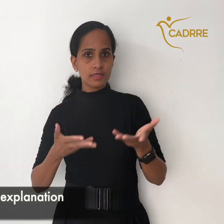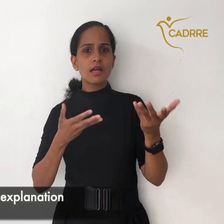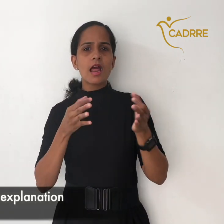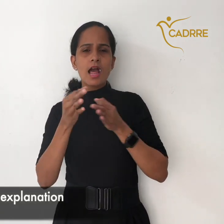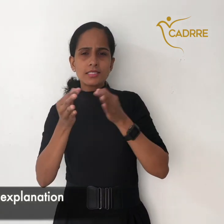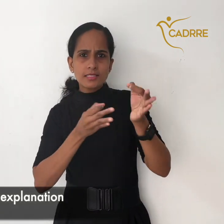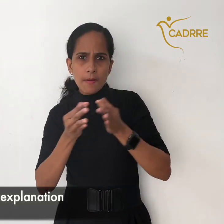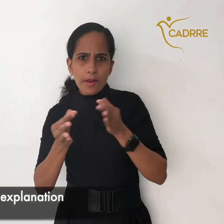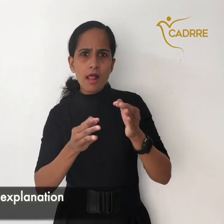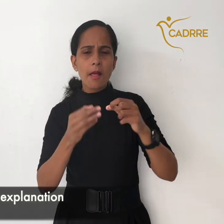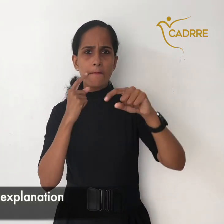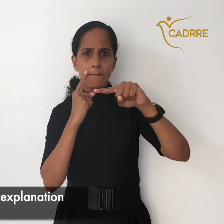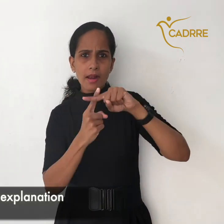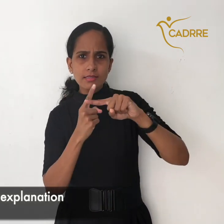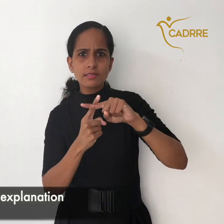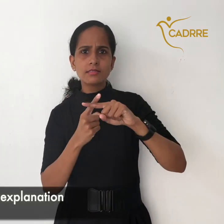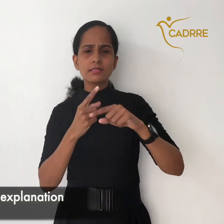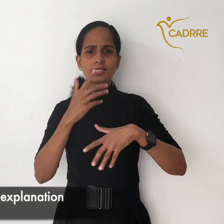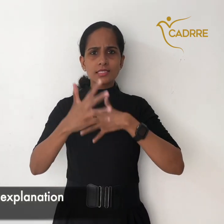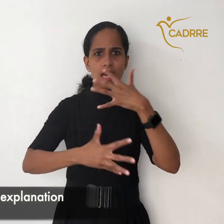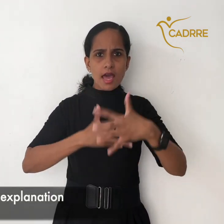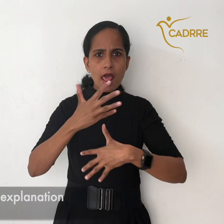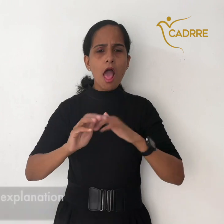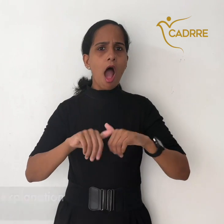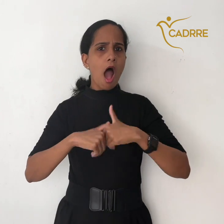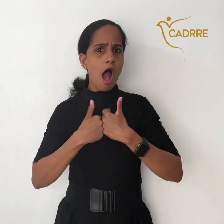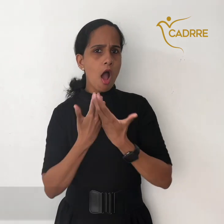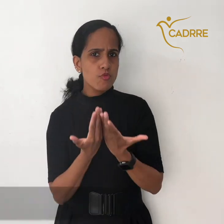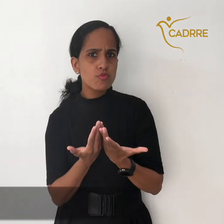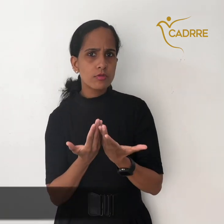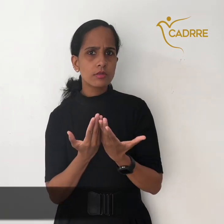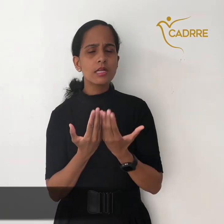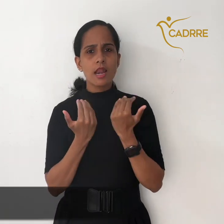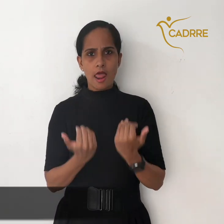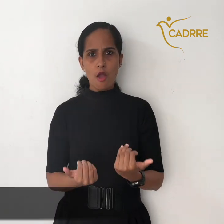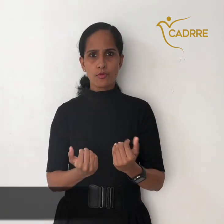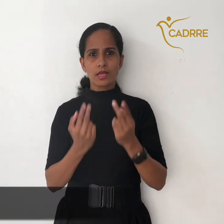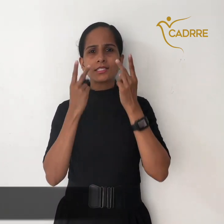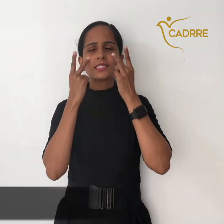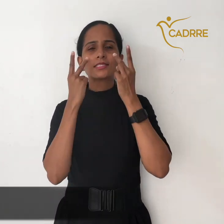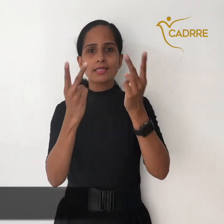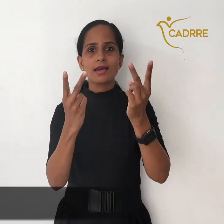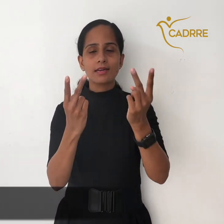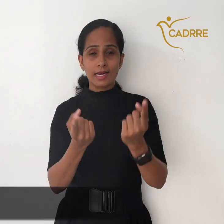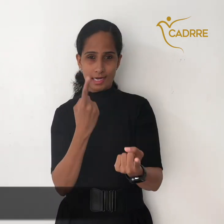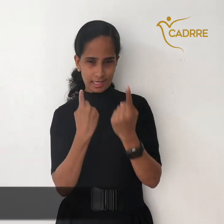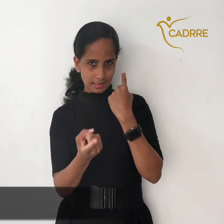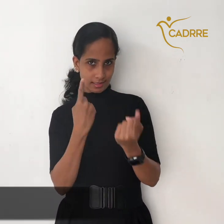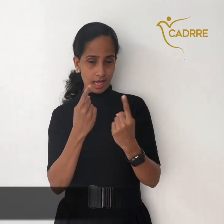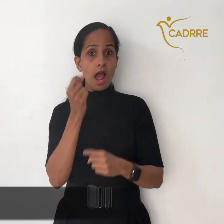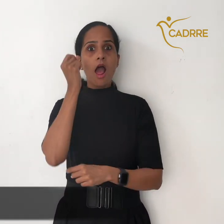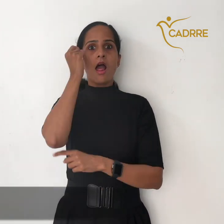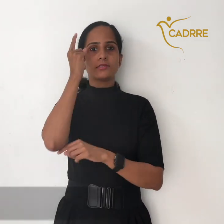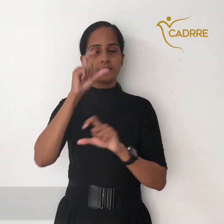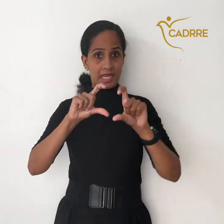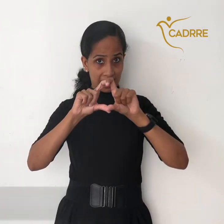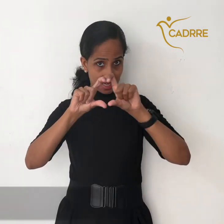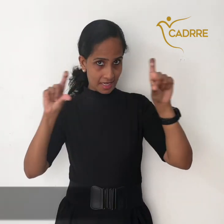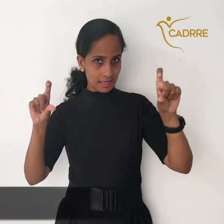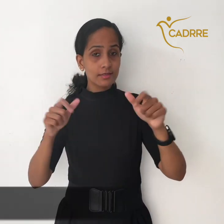We will have a little bit of explanation, plus we will see how to sign sentences clearly.